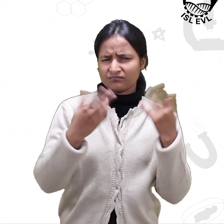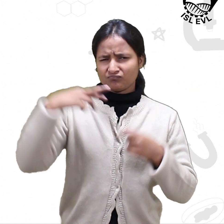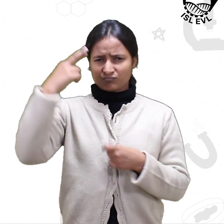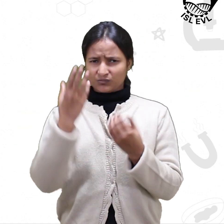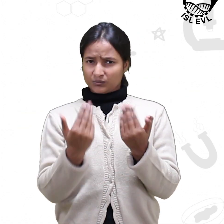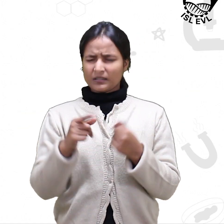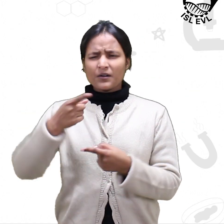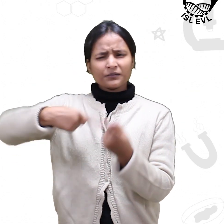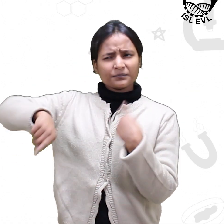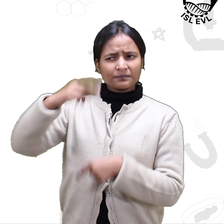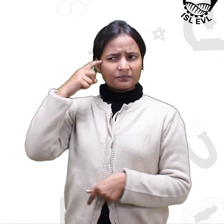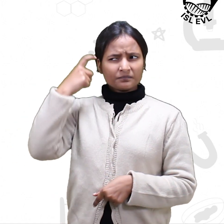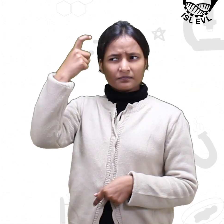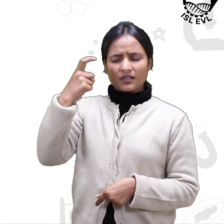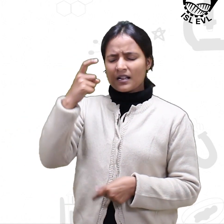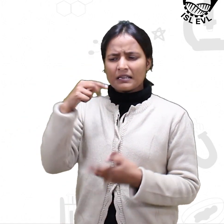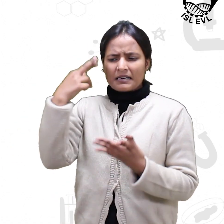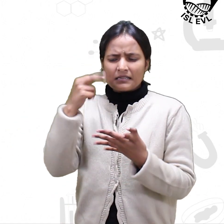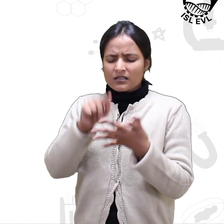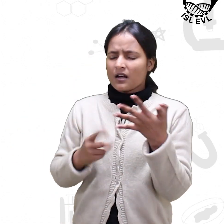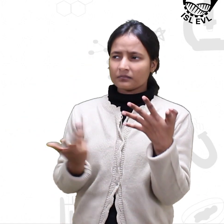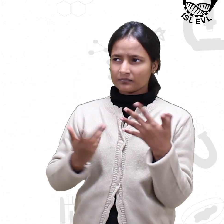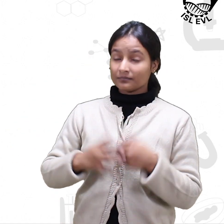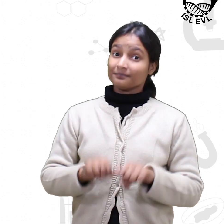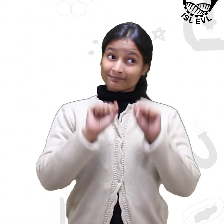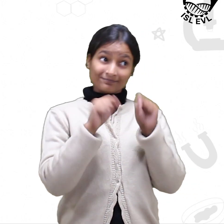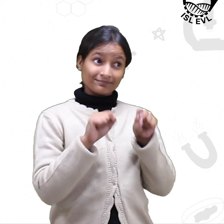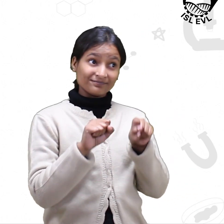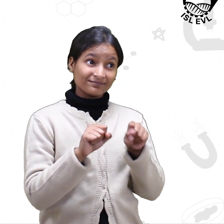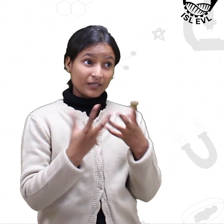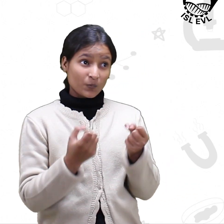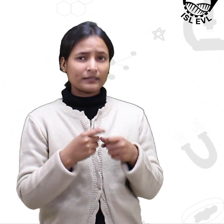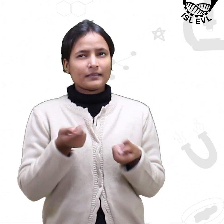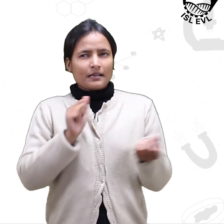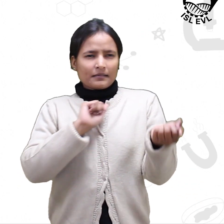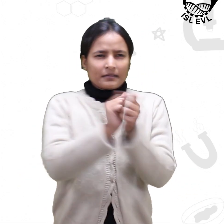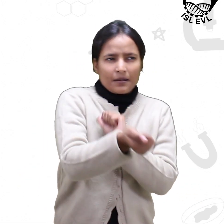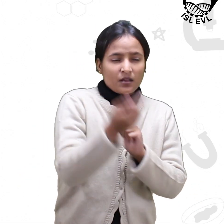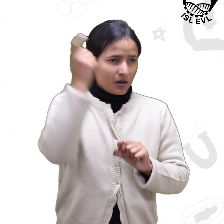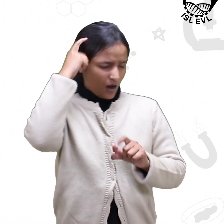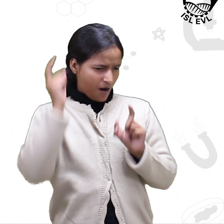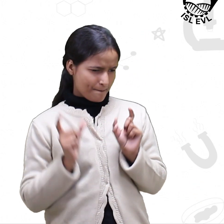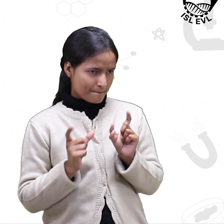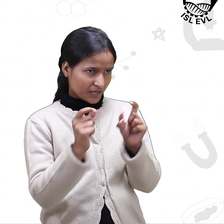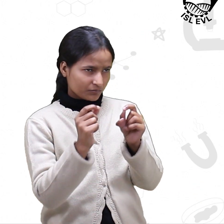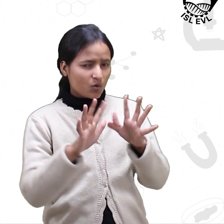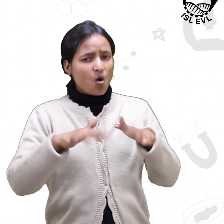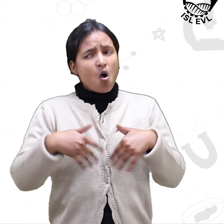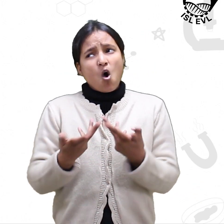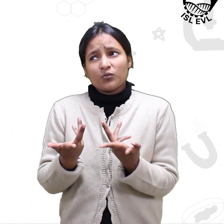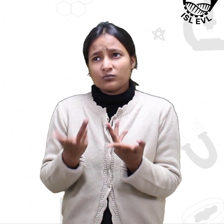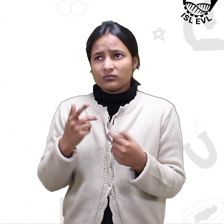few guesses on what these reasons could be? Yes. Accidents, brain cancers, Brain diseases